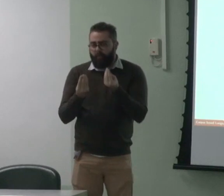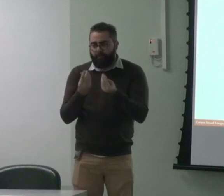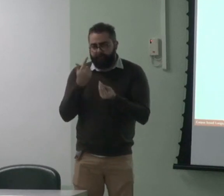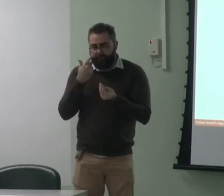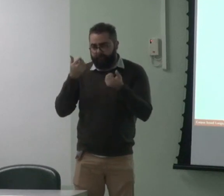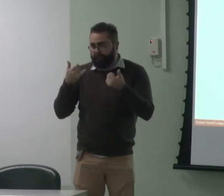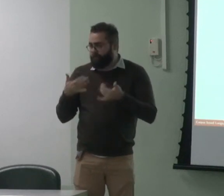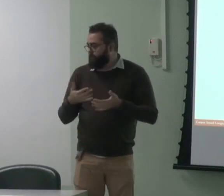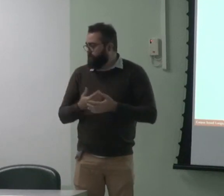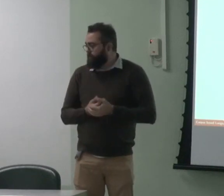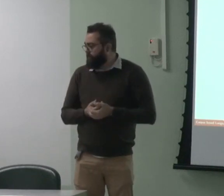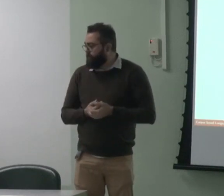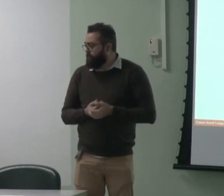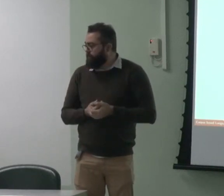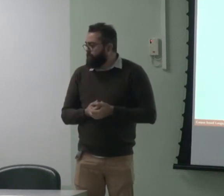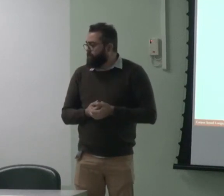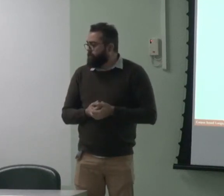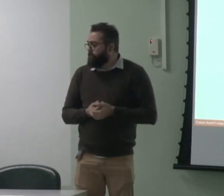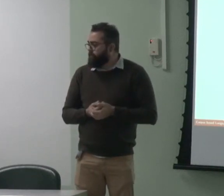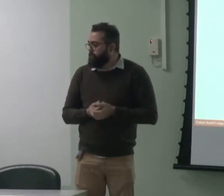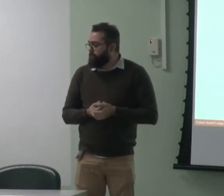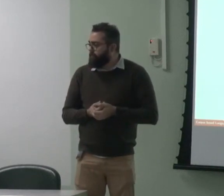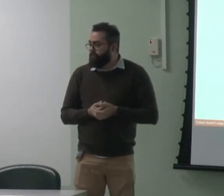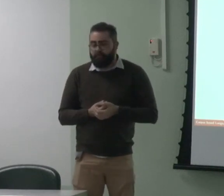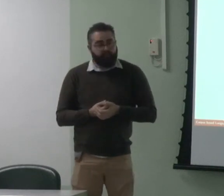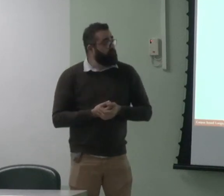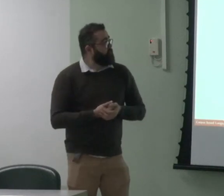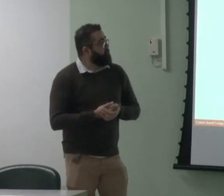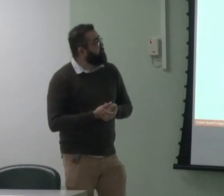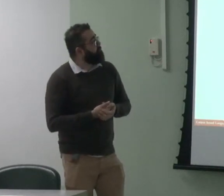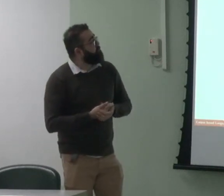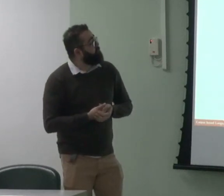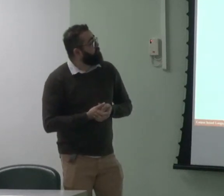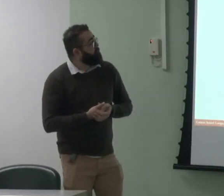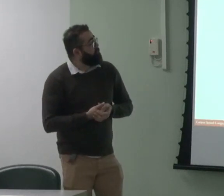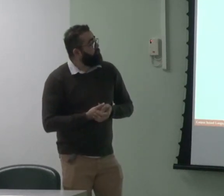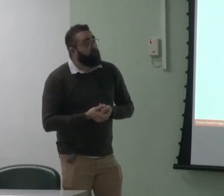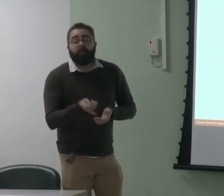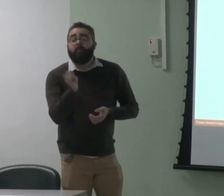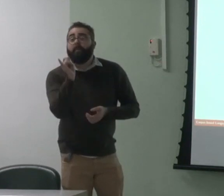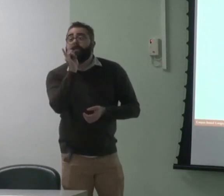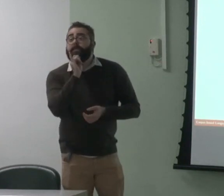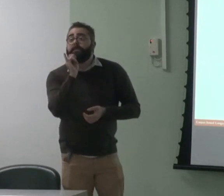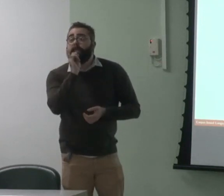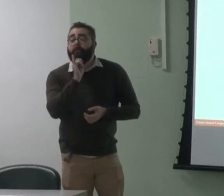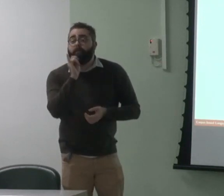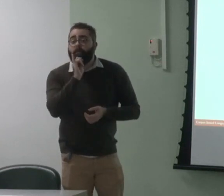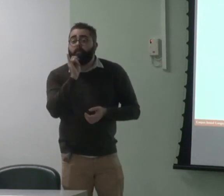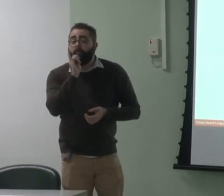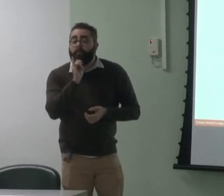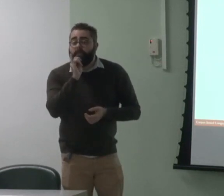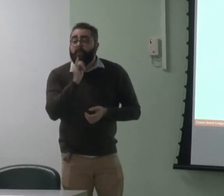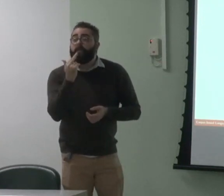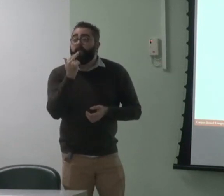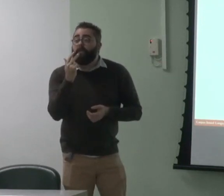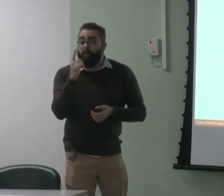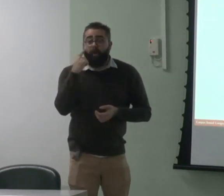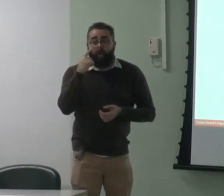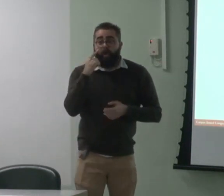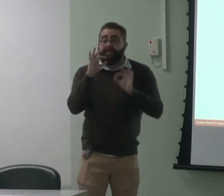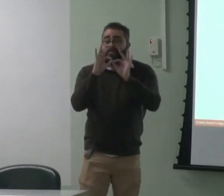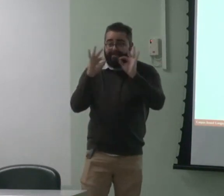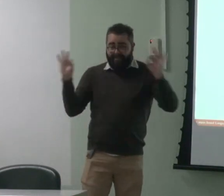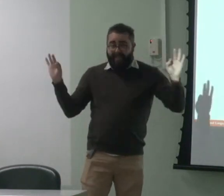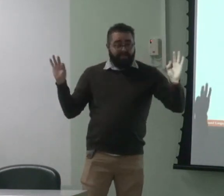members or important items here, I have an example in several languages here. So it's a passive sentence: the dog